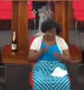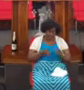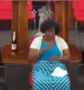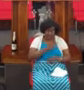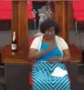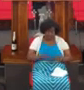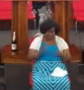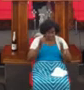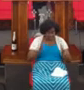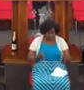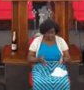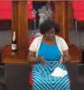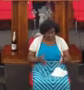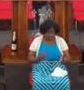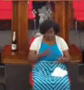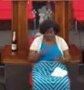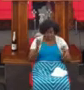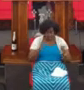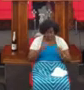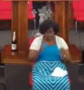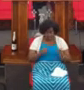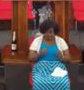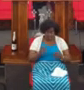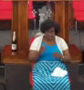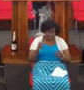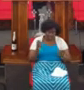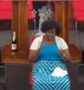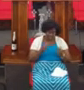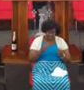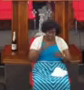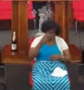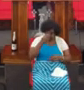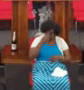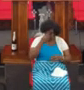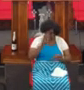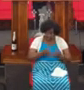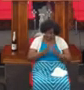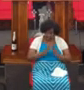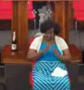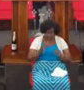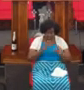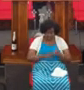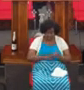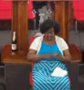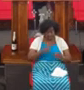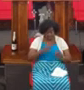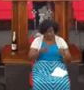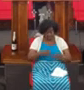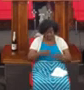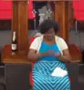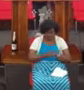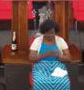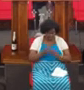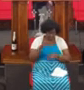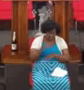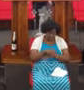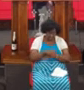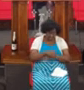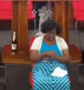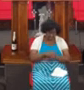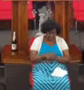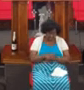Christian, you're troubling the back of your mind, I ask you to sit at the feet of Jesus. For the name of Jesus,